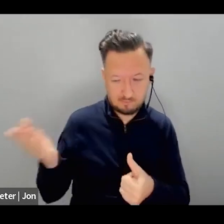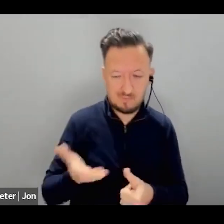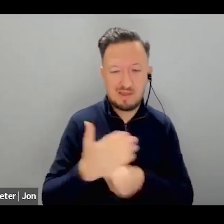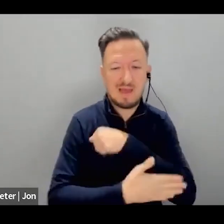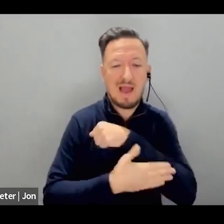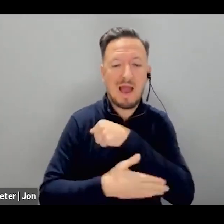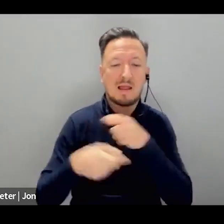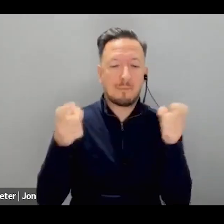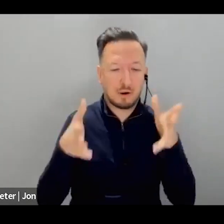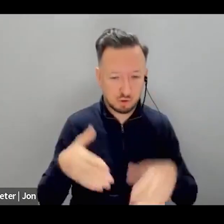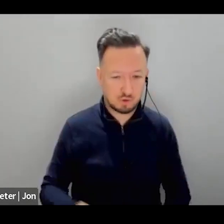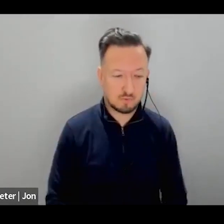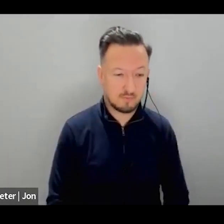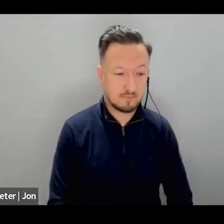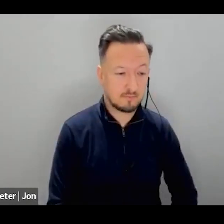Manager.